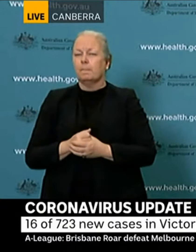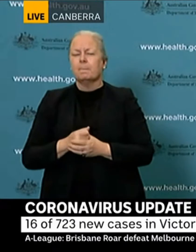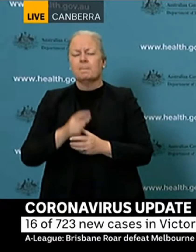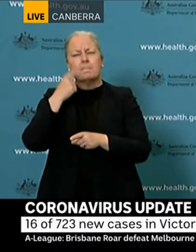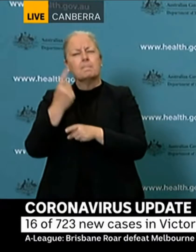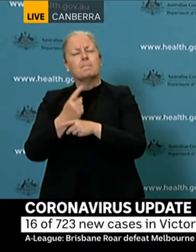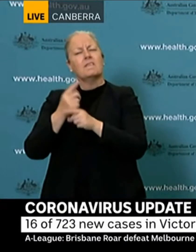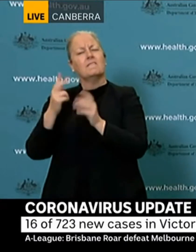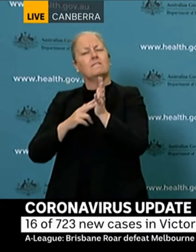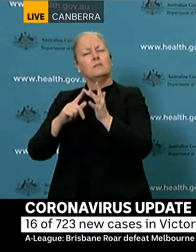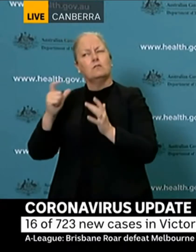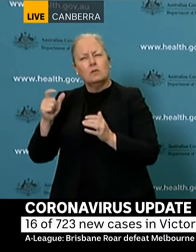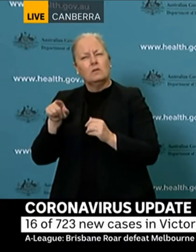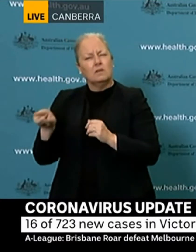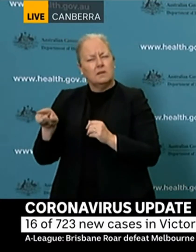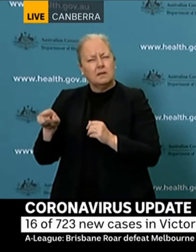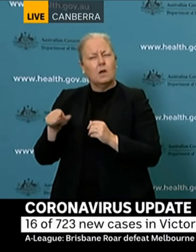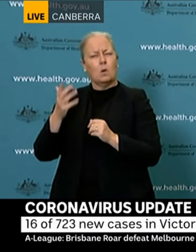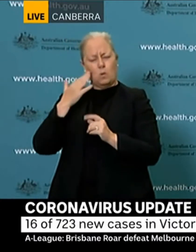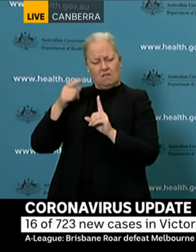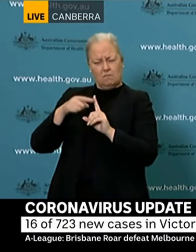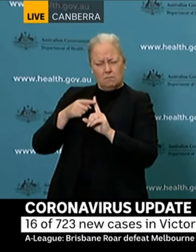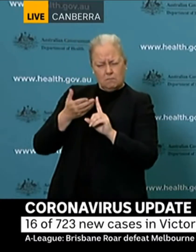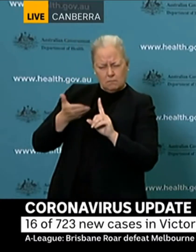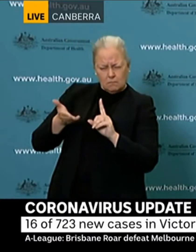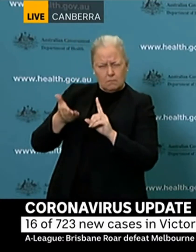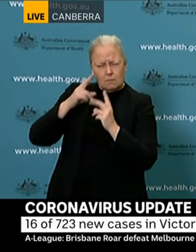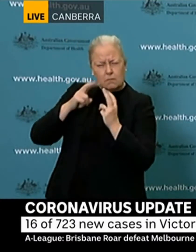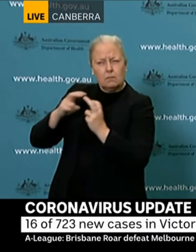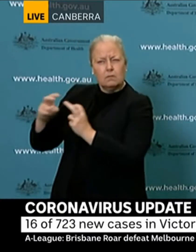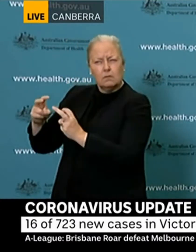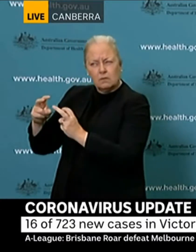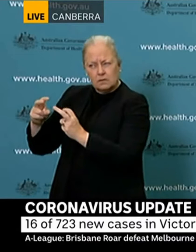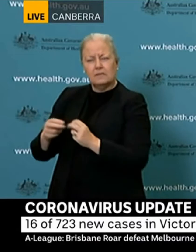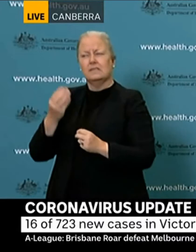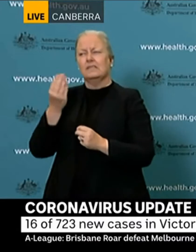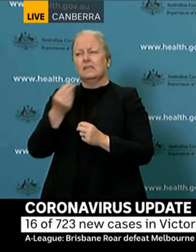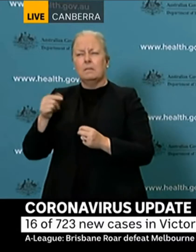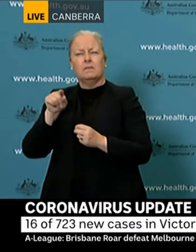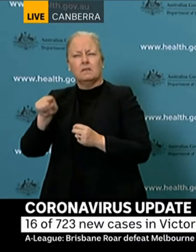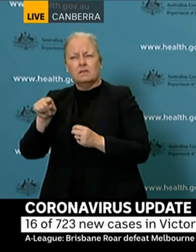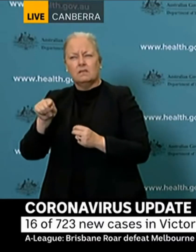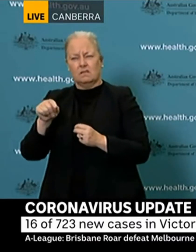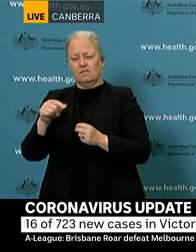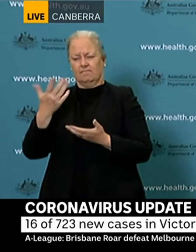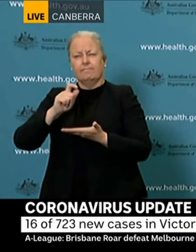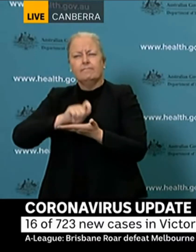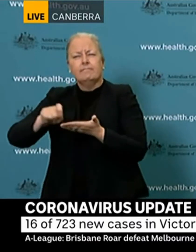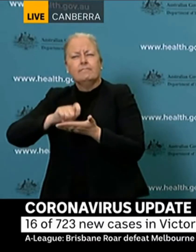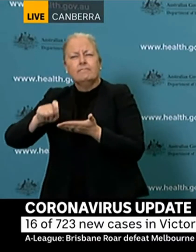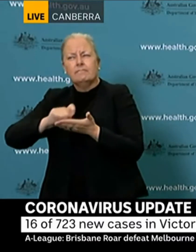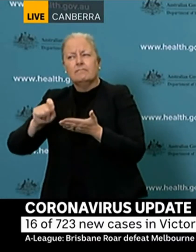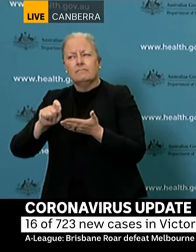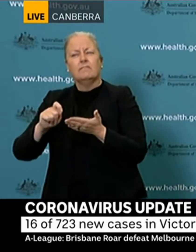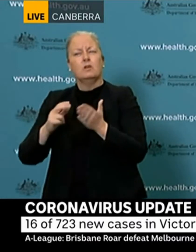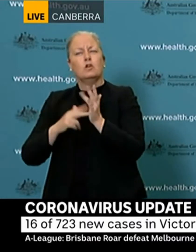Victoria that there's been some issues with contact tracing, that potentially some contact tracers have been using handwriting to take notes, and